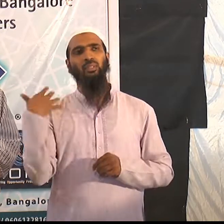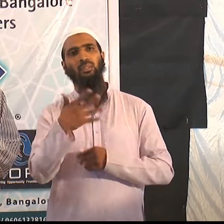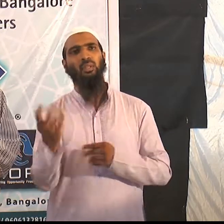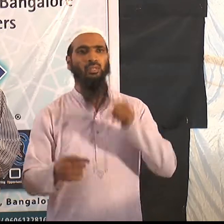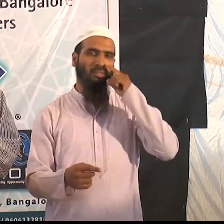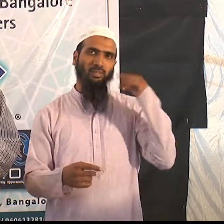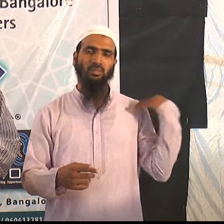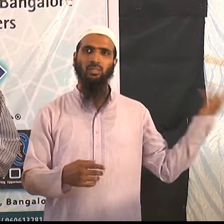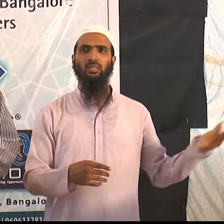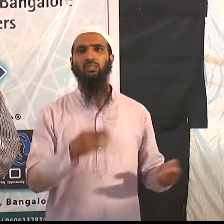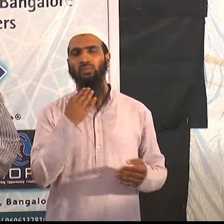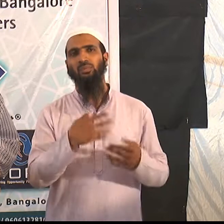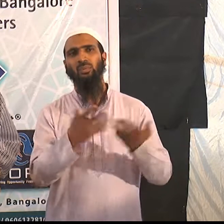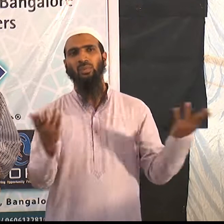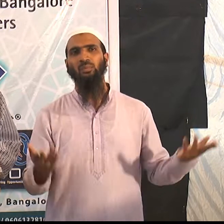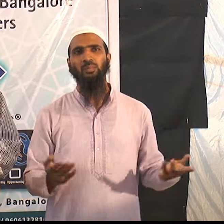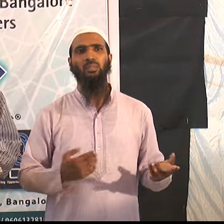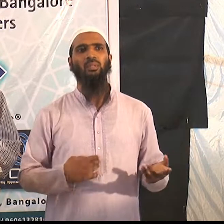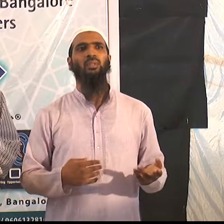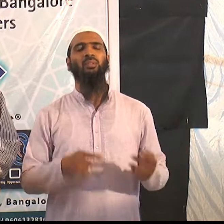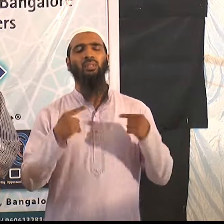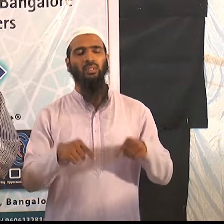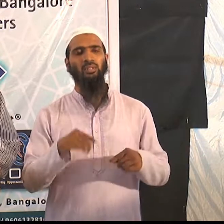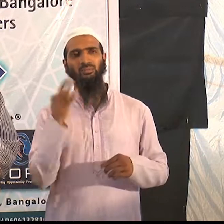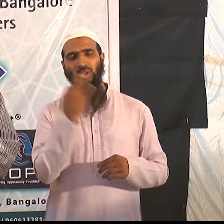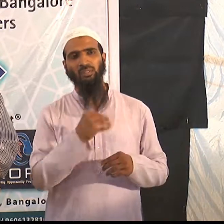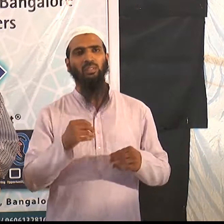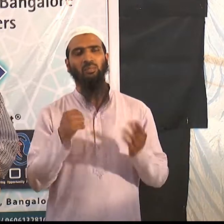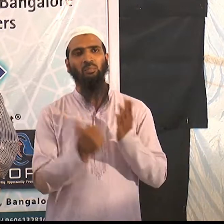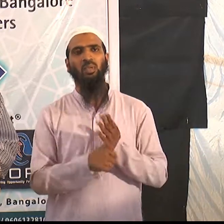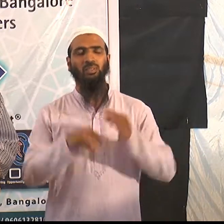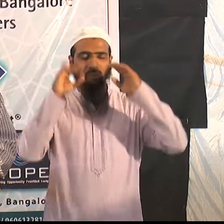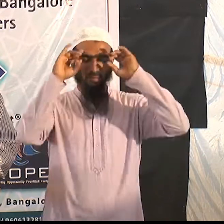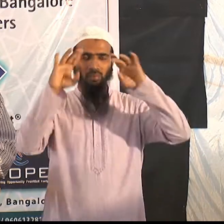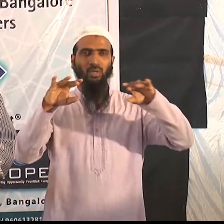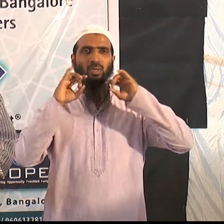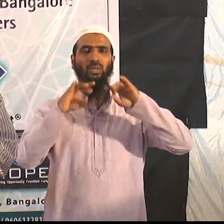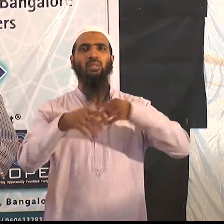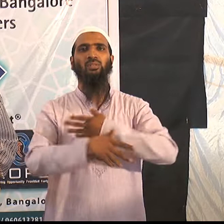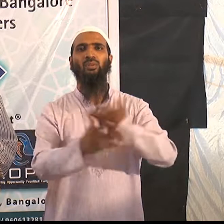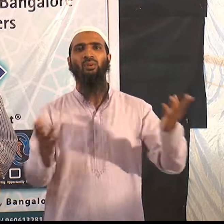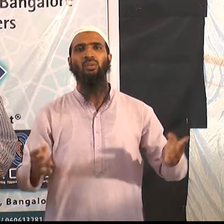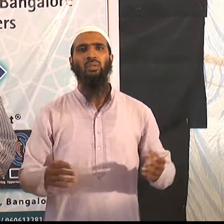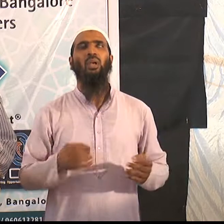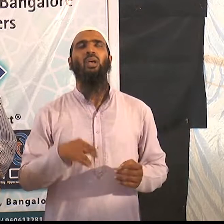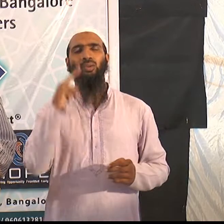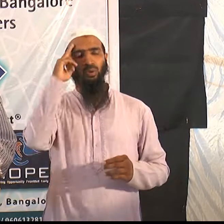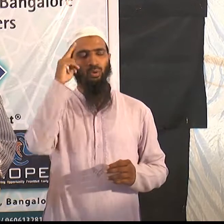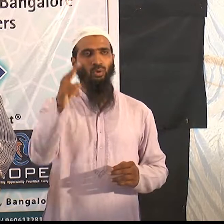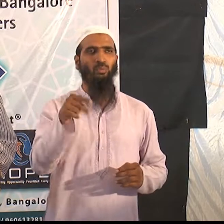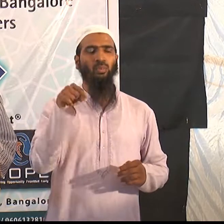very sound, blessed Rosas till the festival, and I hope you have a good time